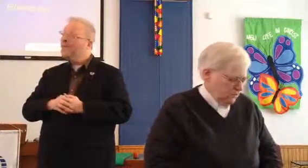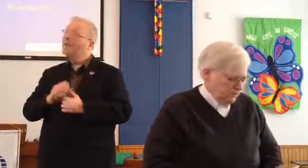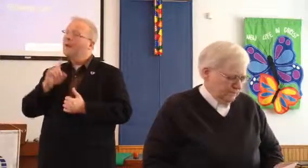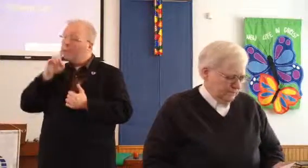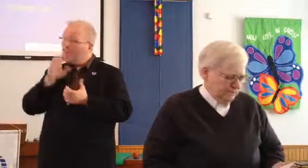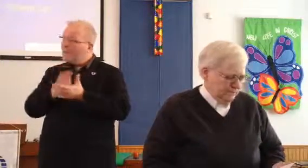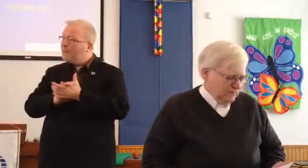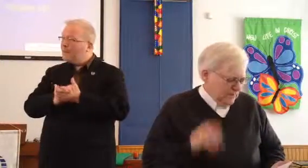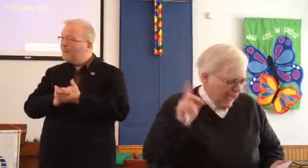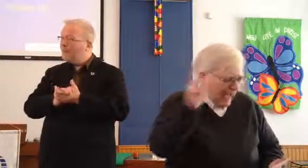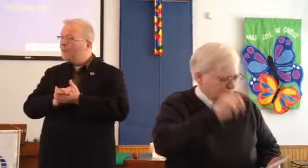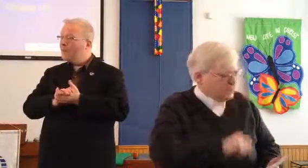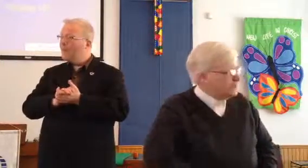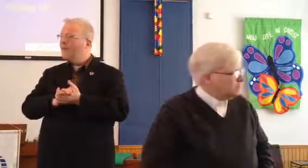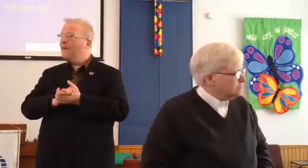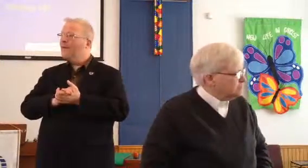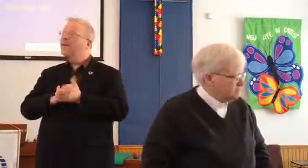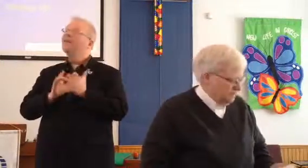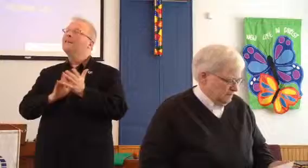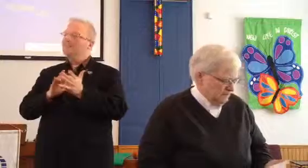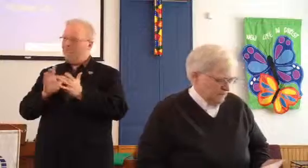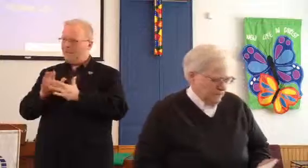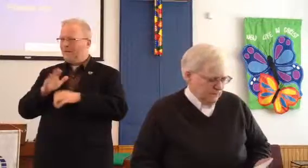called. Act.